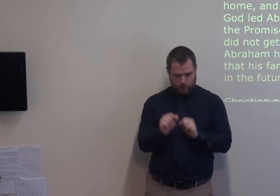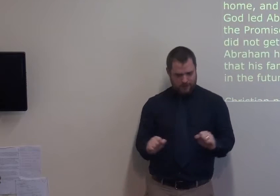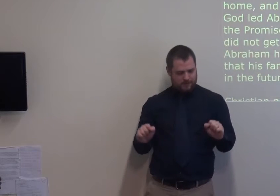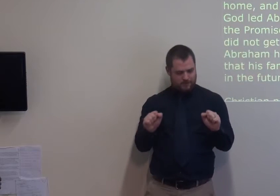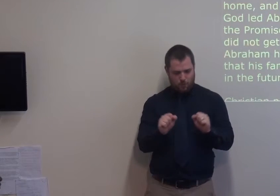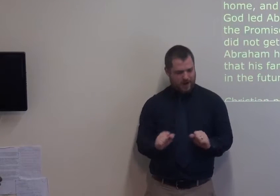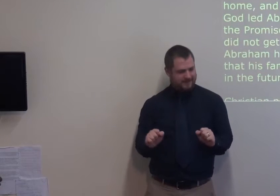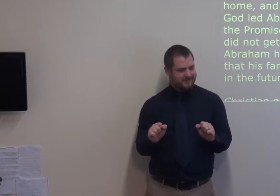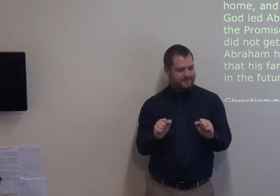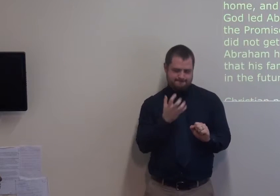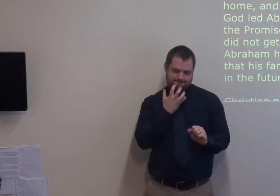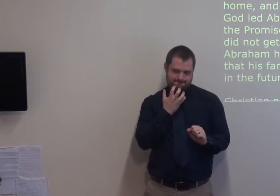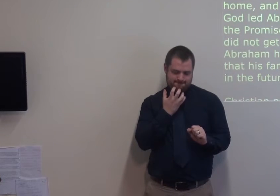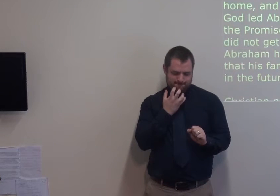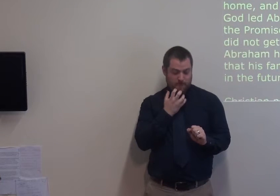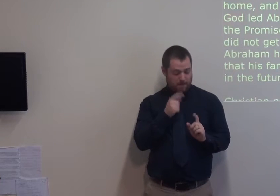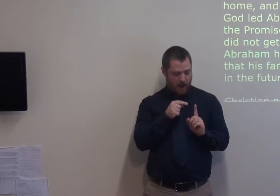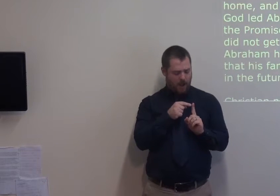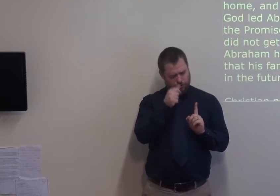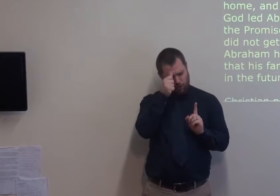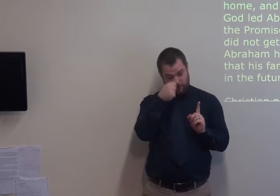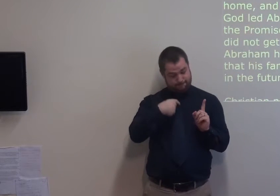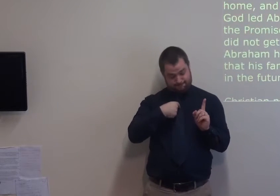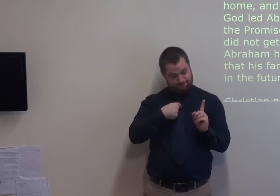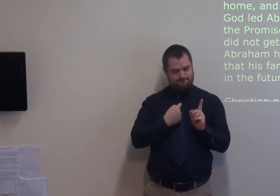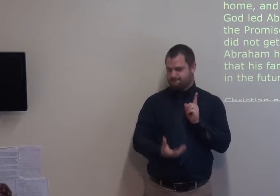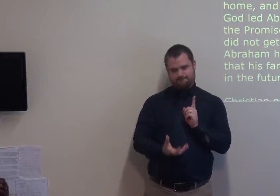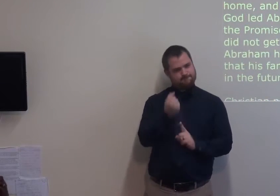He knew that his family would get the land in the future.